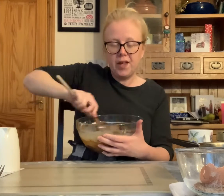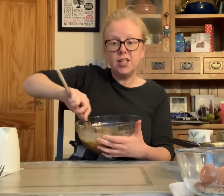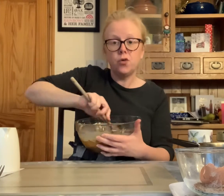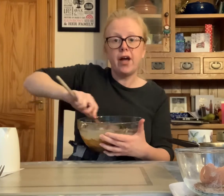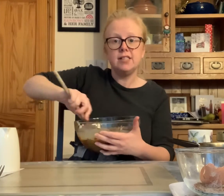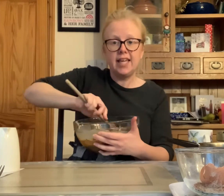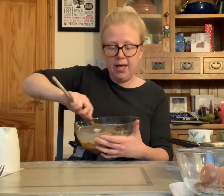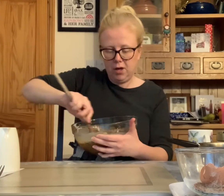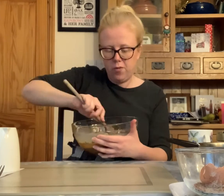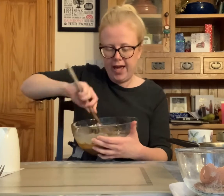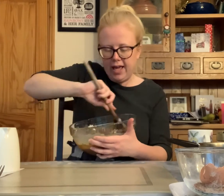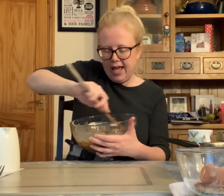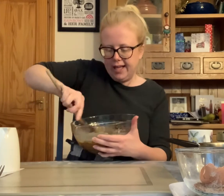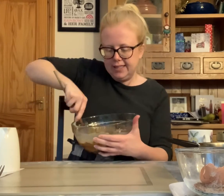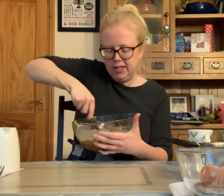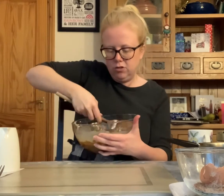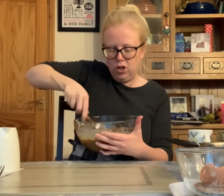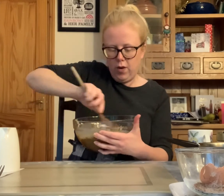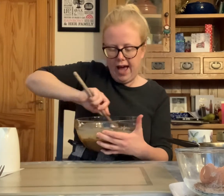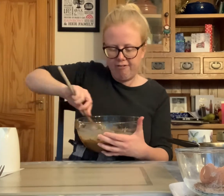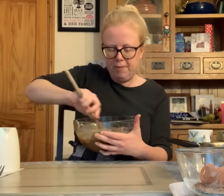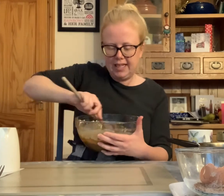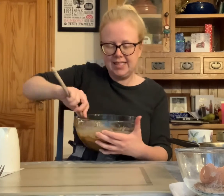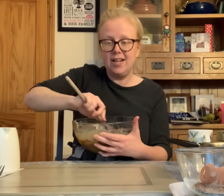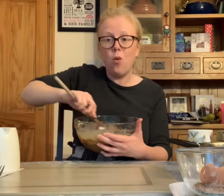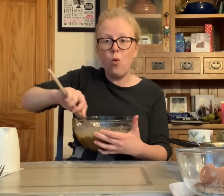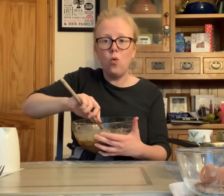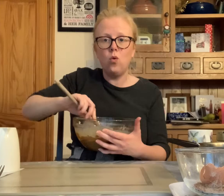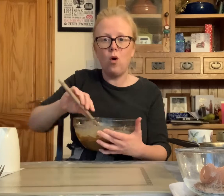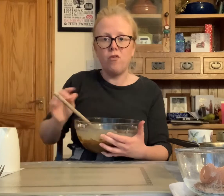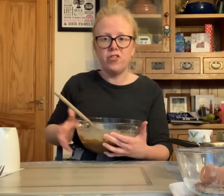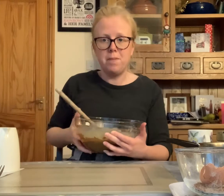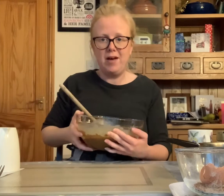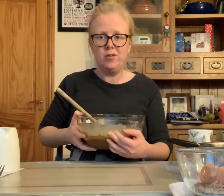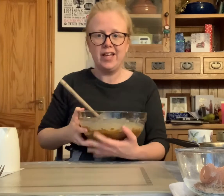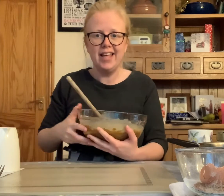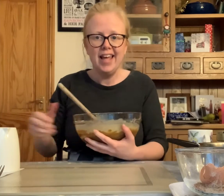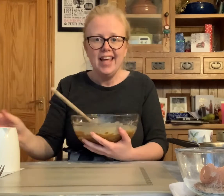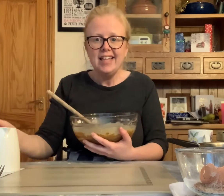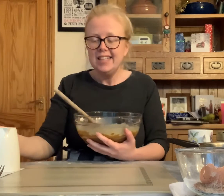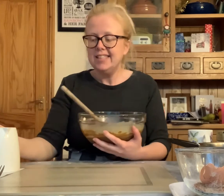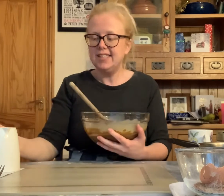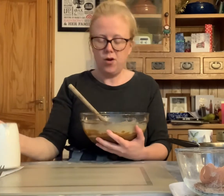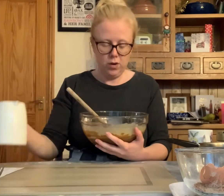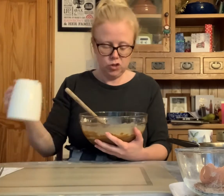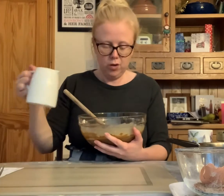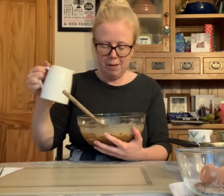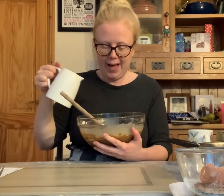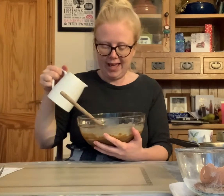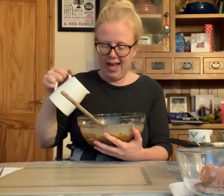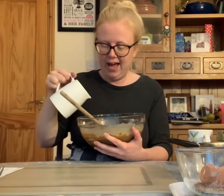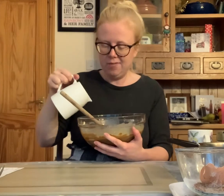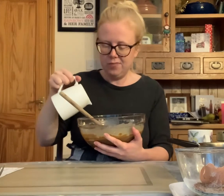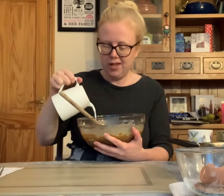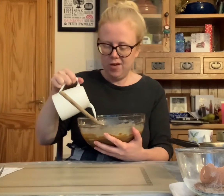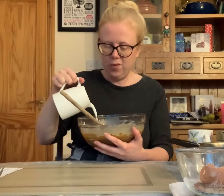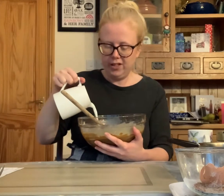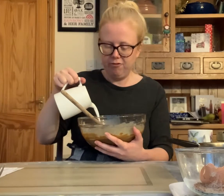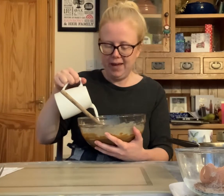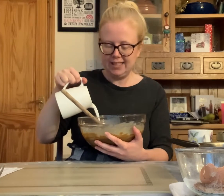you're going to keep going until you have mixed in all of the milk. So join me back here when you've mixed in